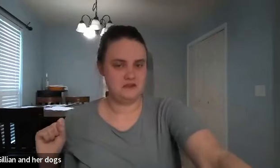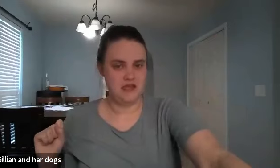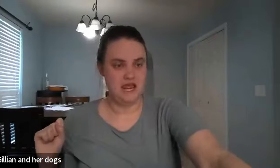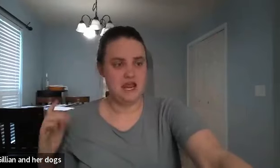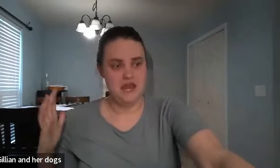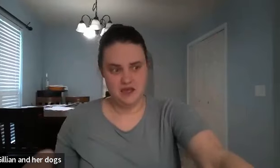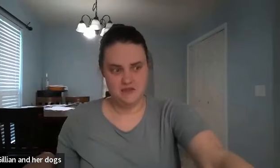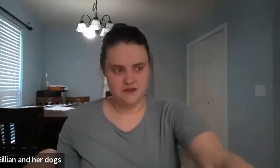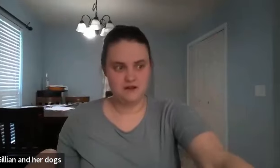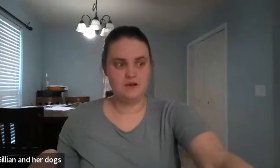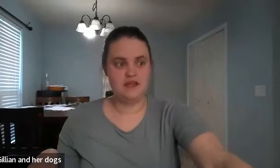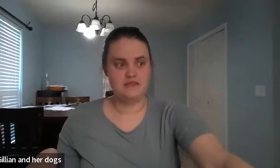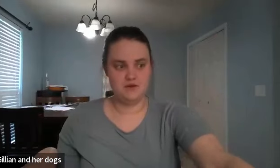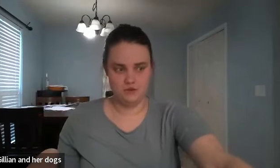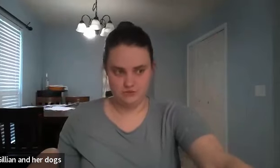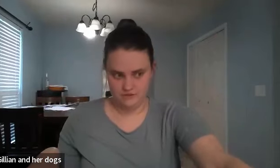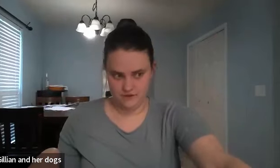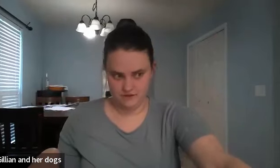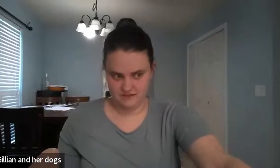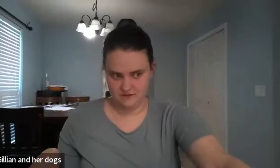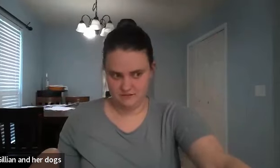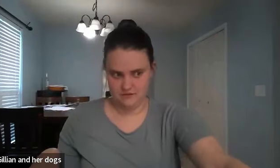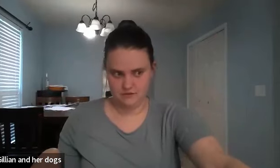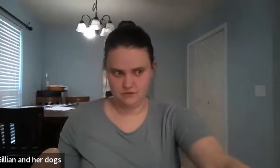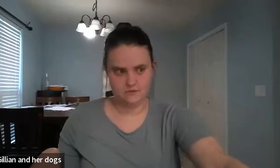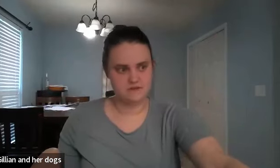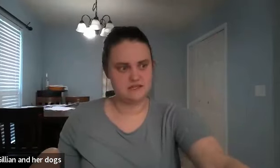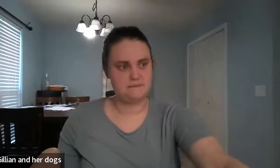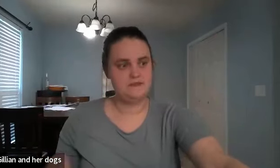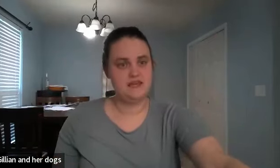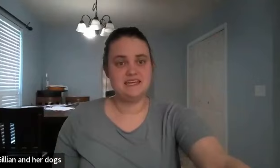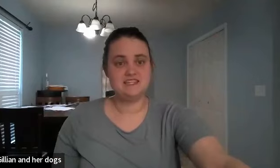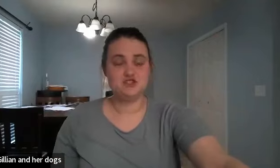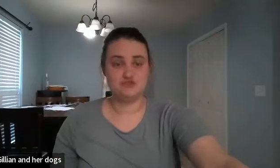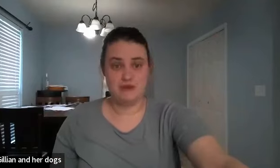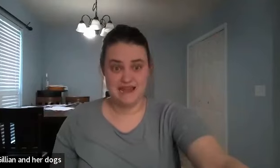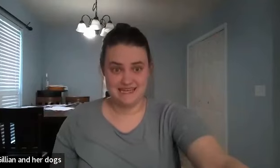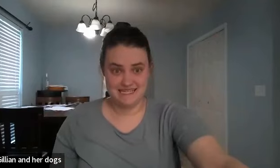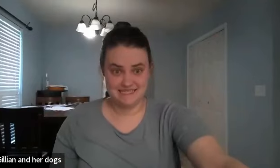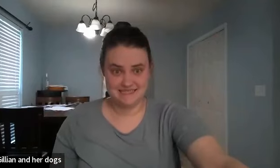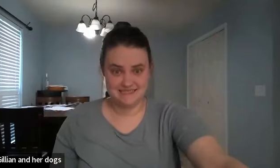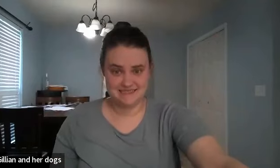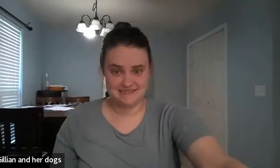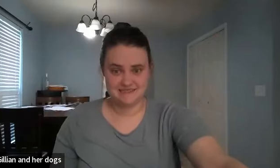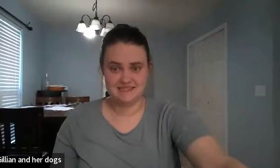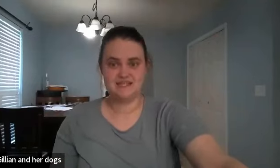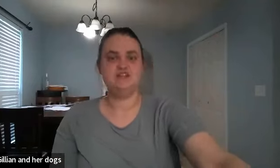Okay, now the final one, and then we'll review because I think we went through a good amount this time, is dragon.